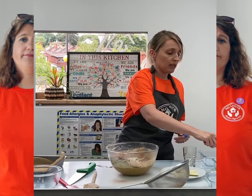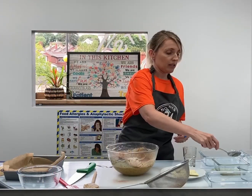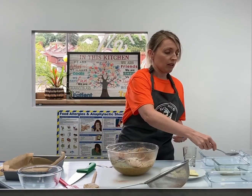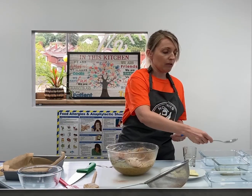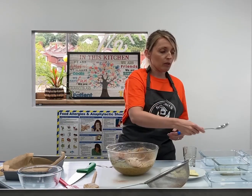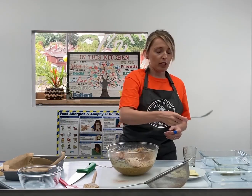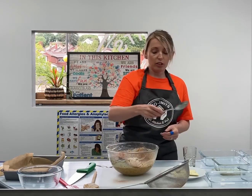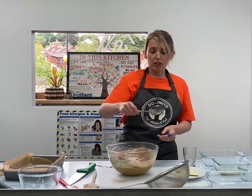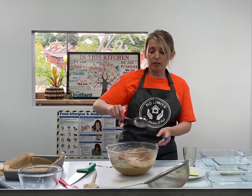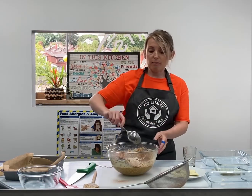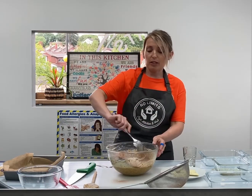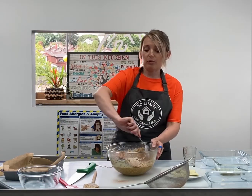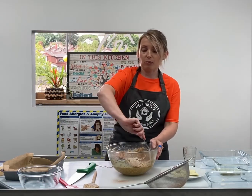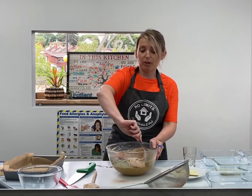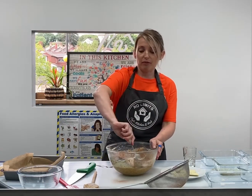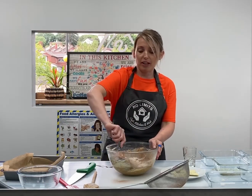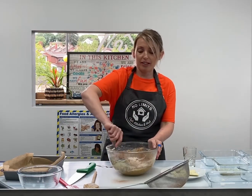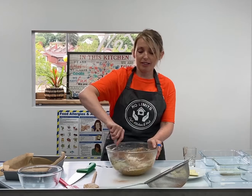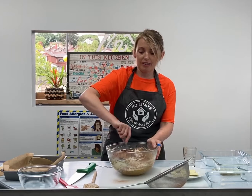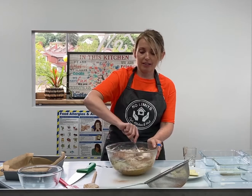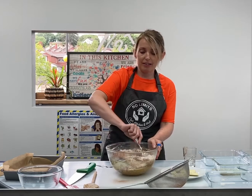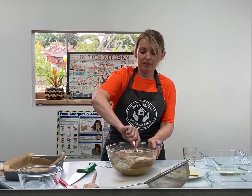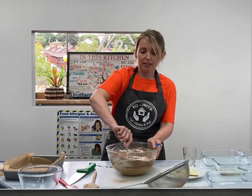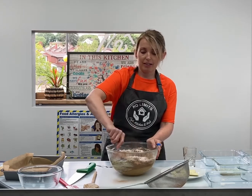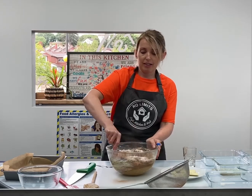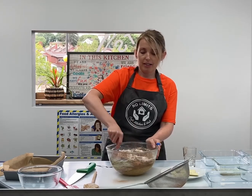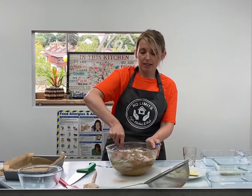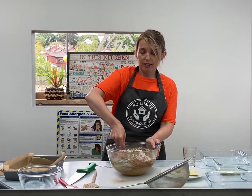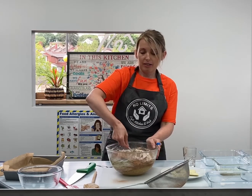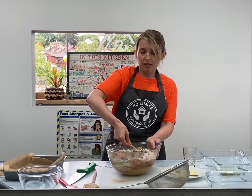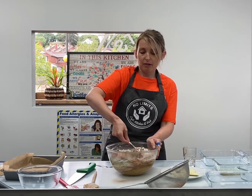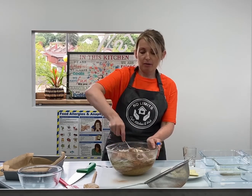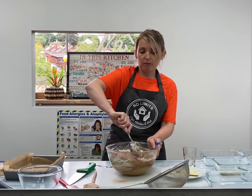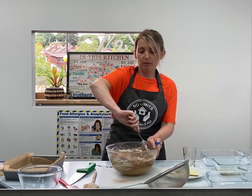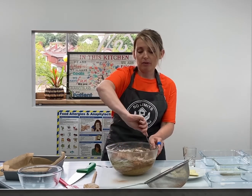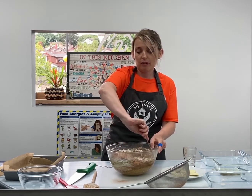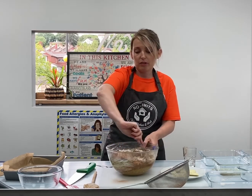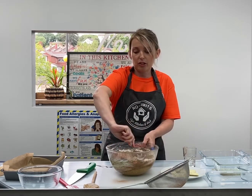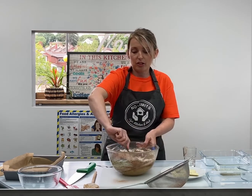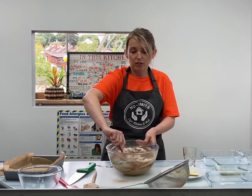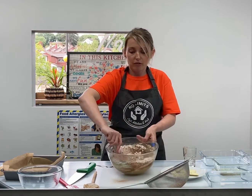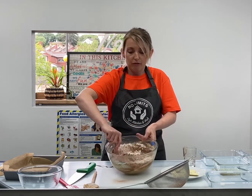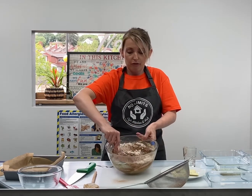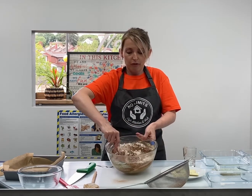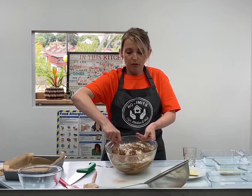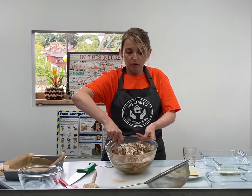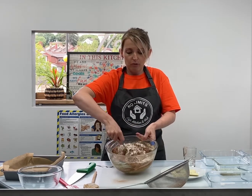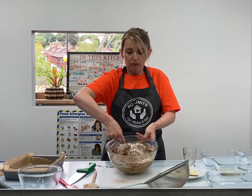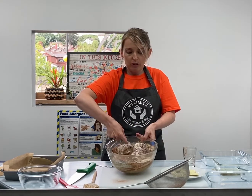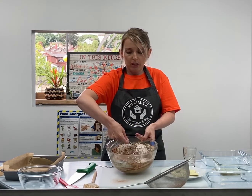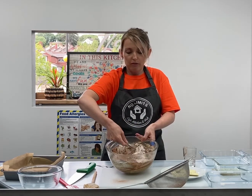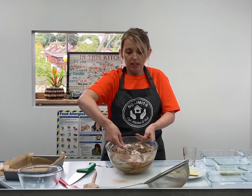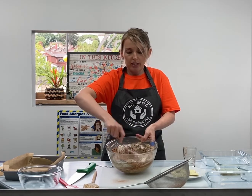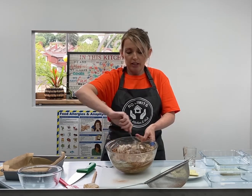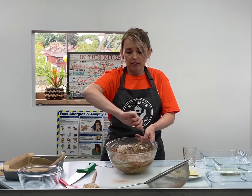So it's quite good to use a metal spoon for this. So just fold the